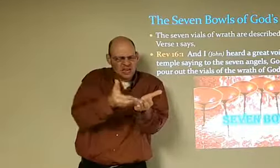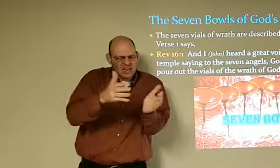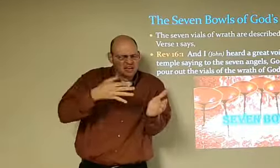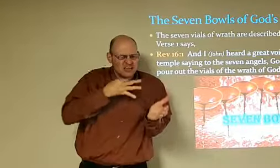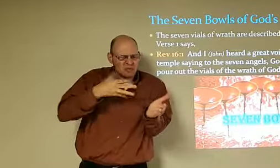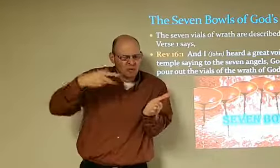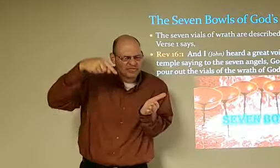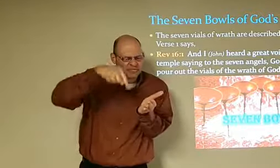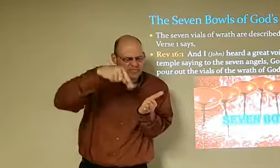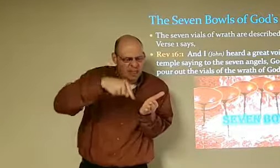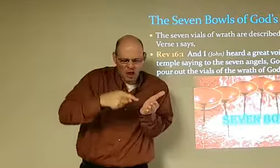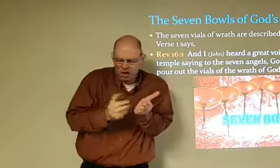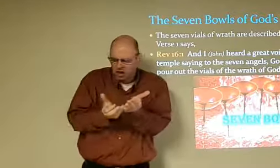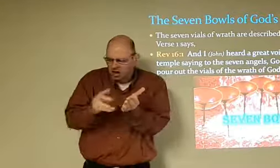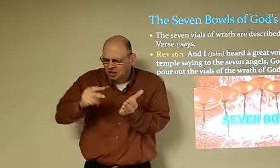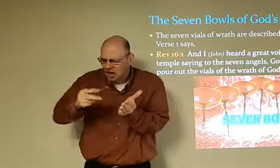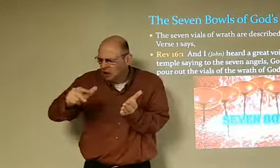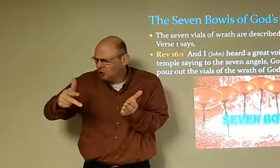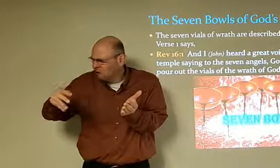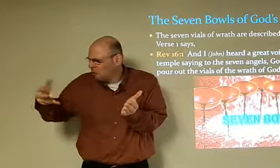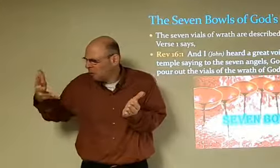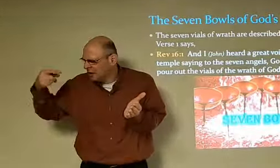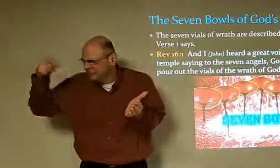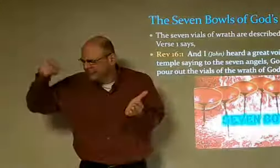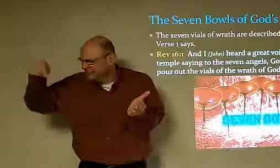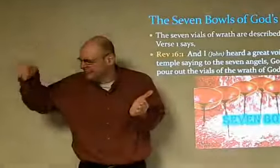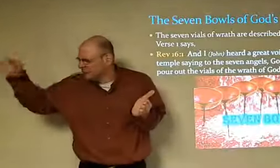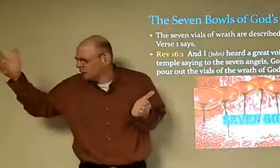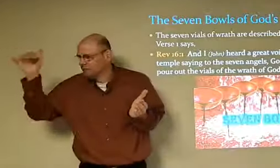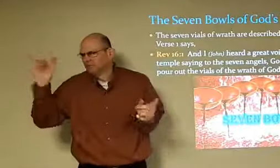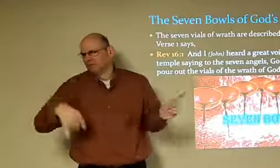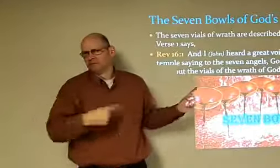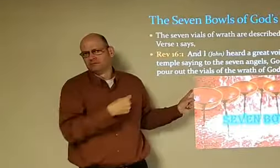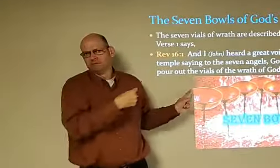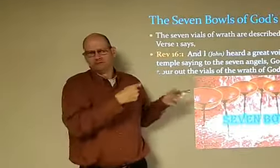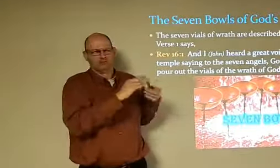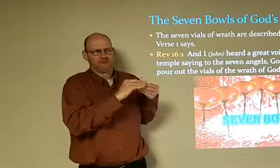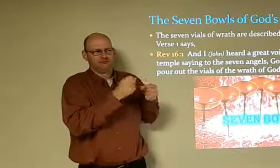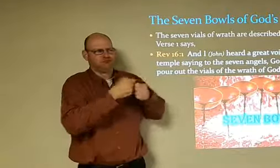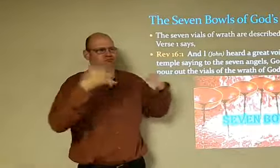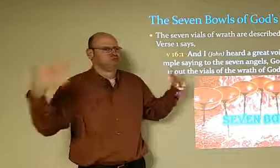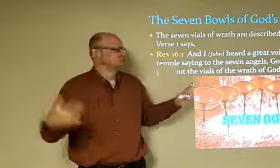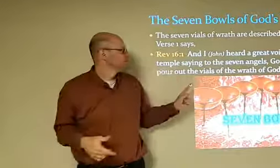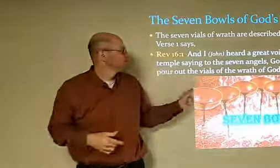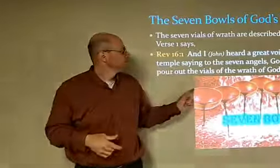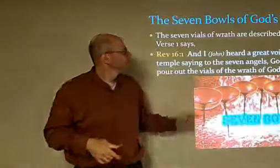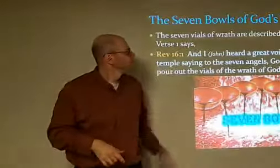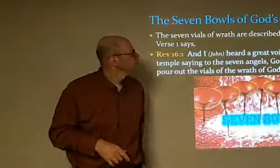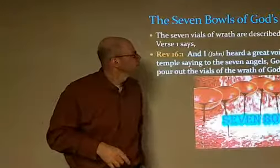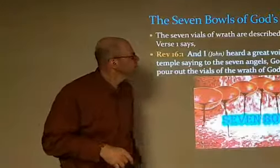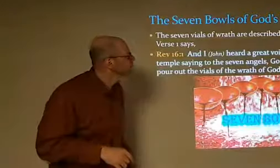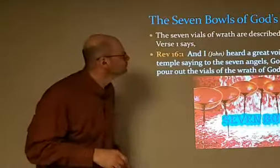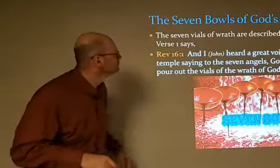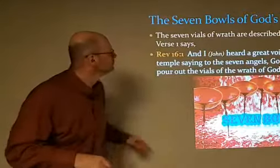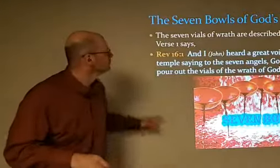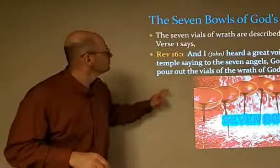backing up chapter 15, they had, you know, the seven angels. But here in Revelation 16, it's